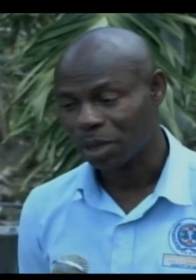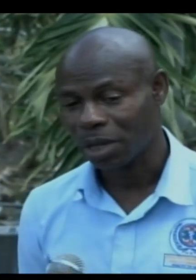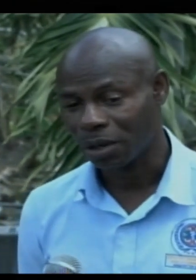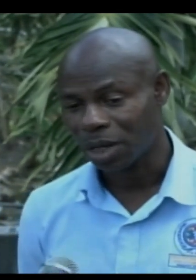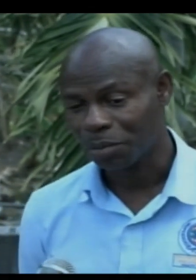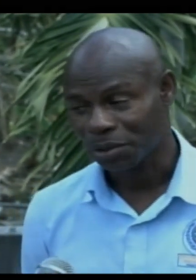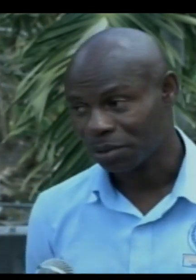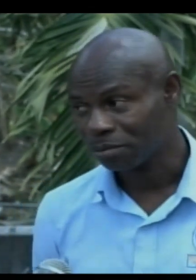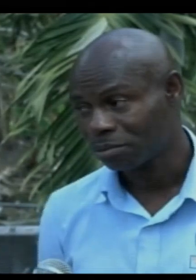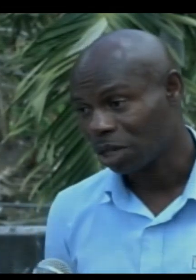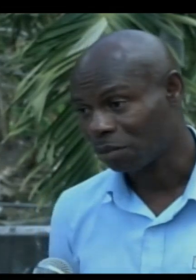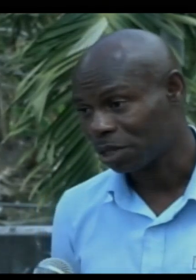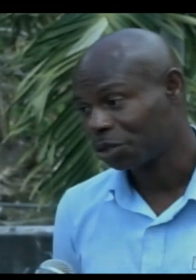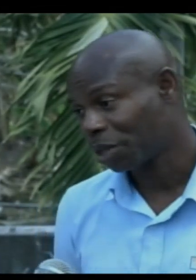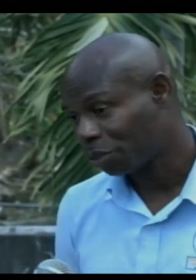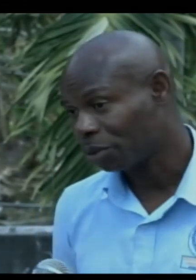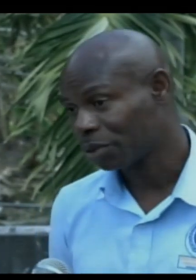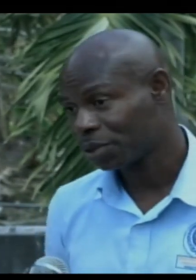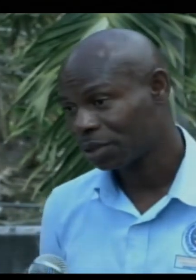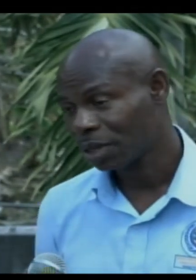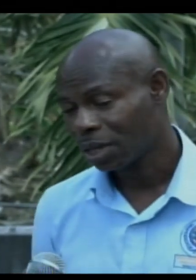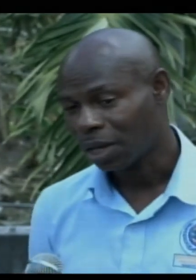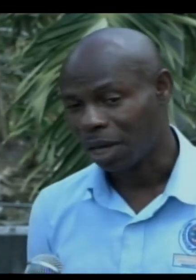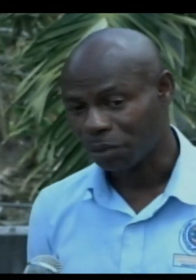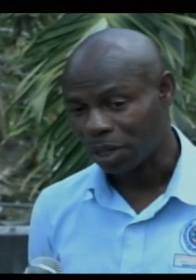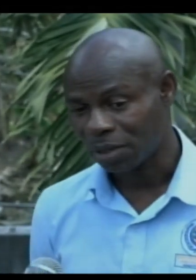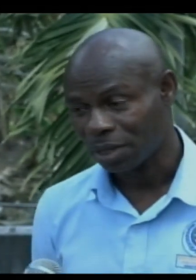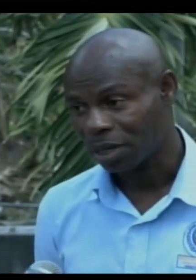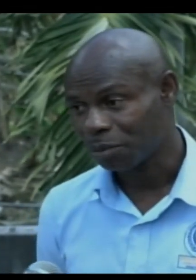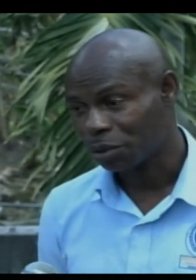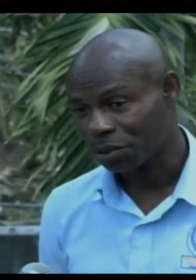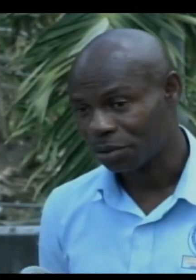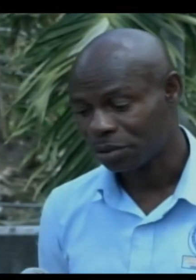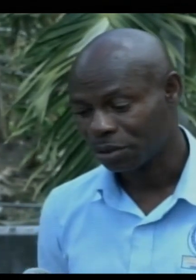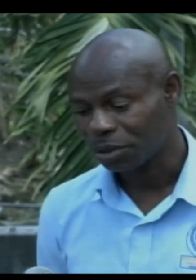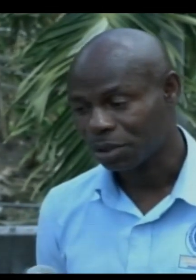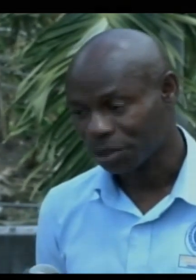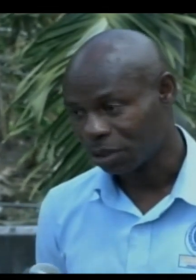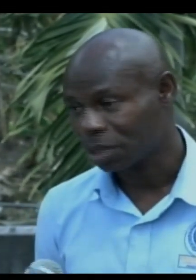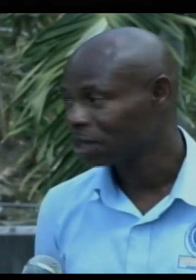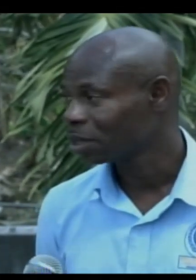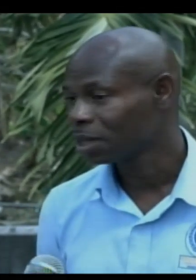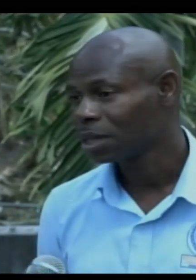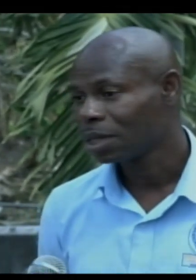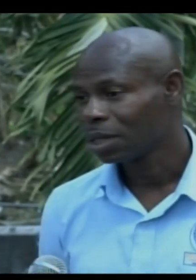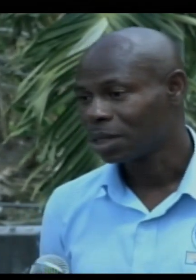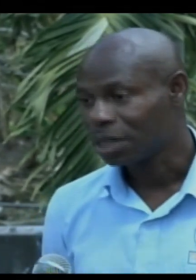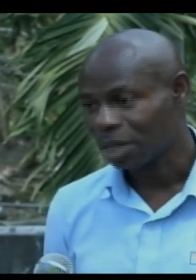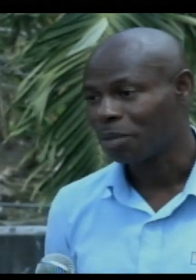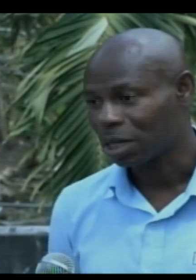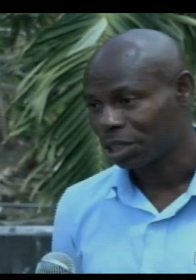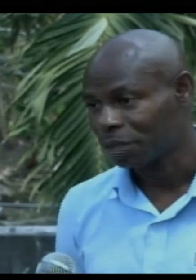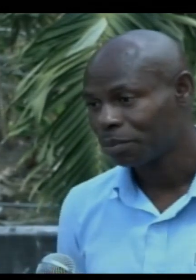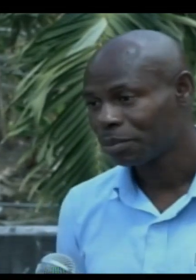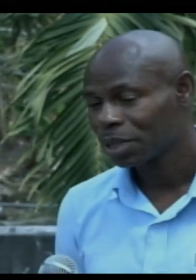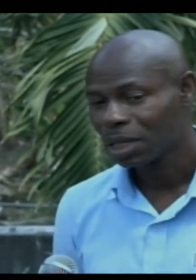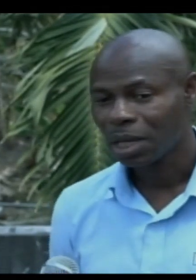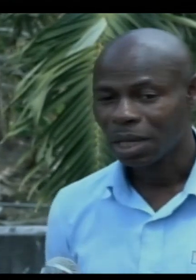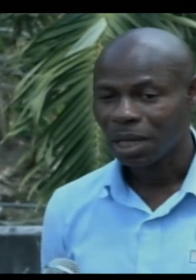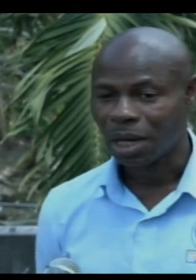as to whether or not that person becomes a threat to us, and we would ask that that person does not disembark